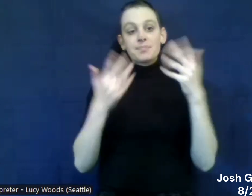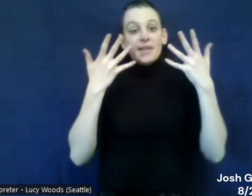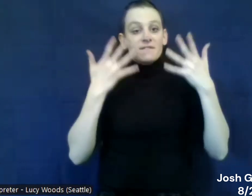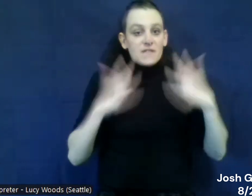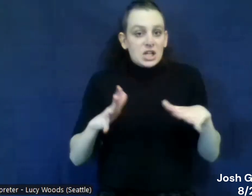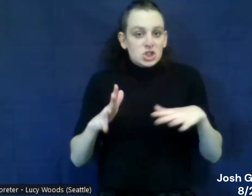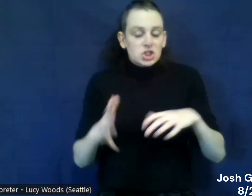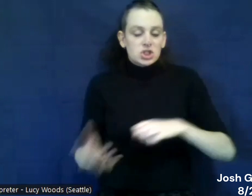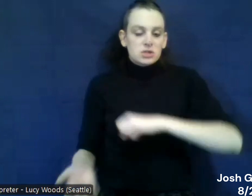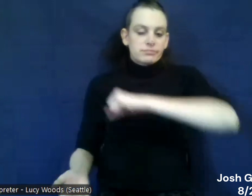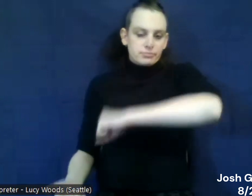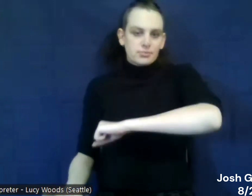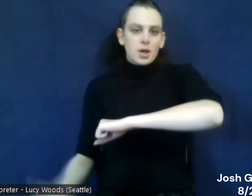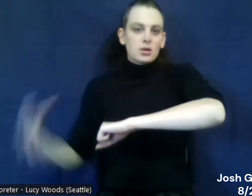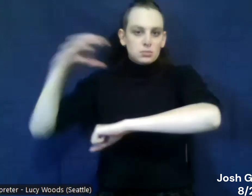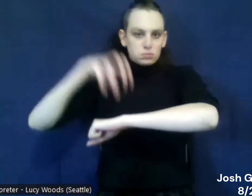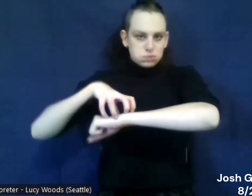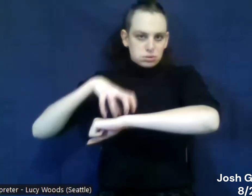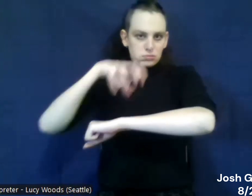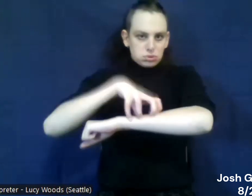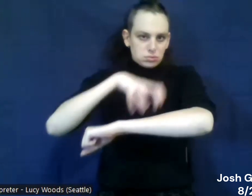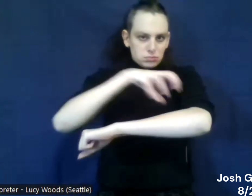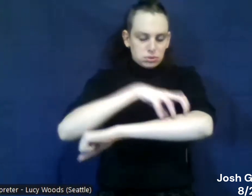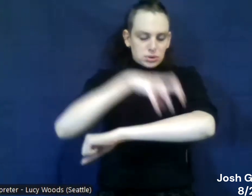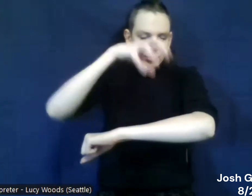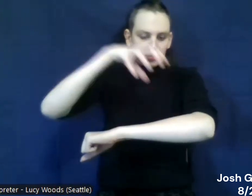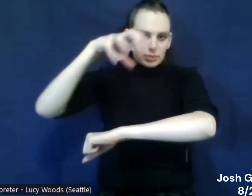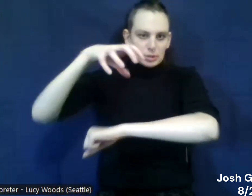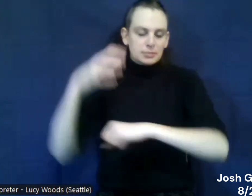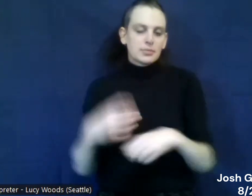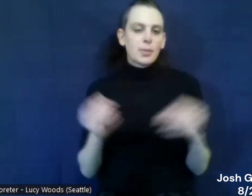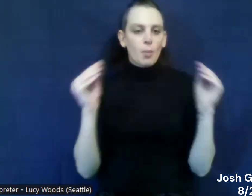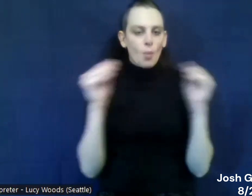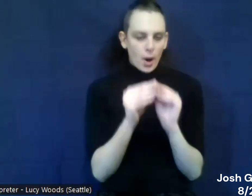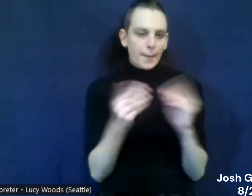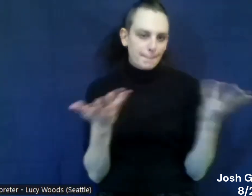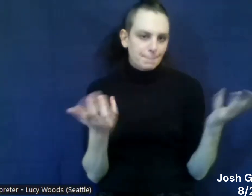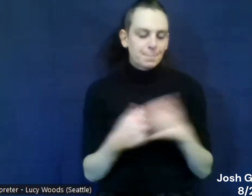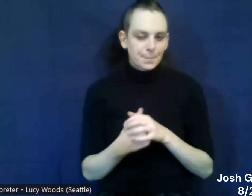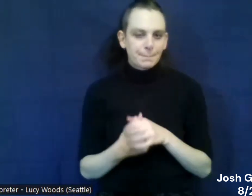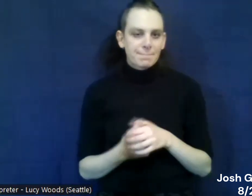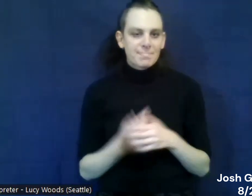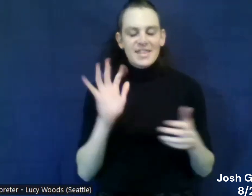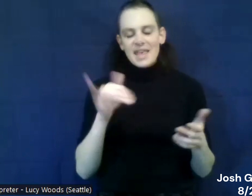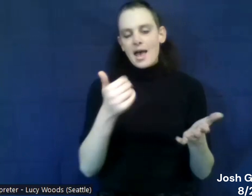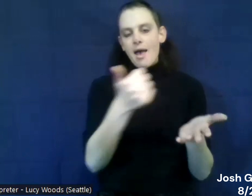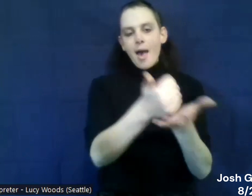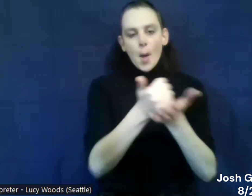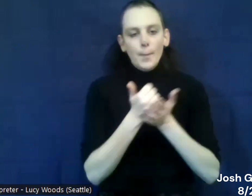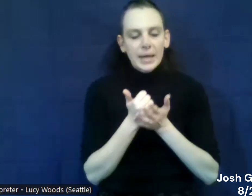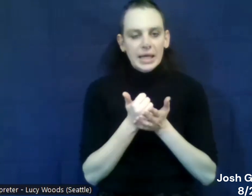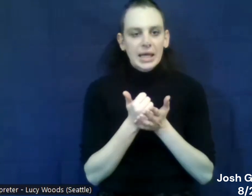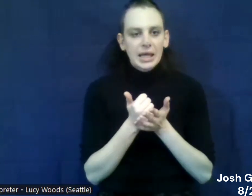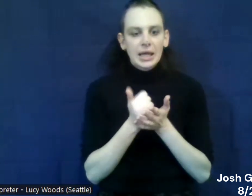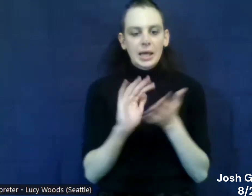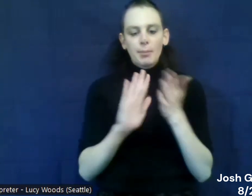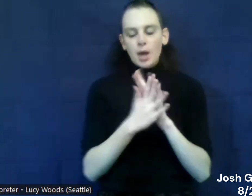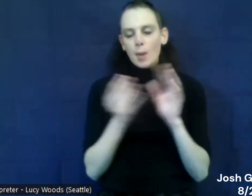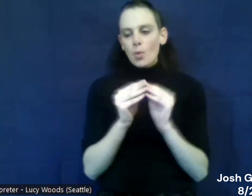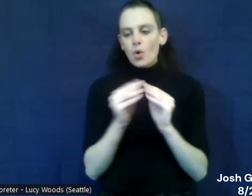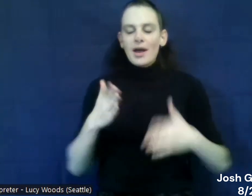on top of that the things that I want to make in my life that help me to be happy, joyous, and